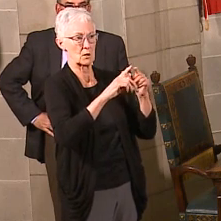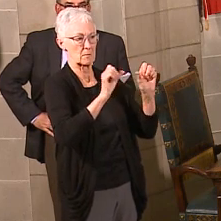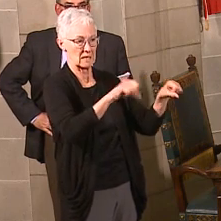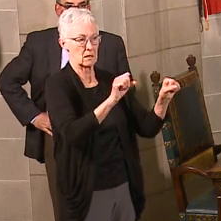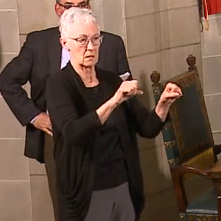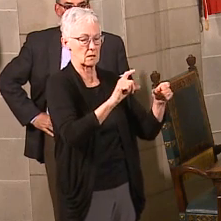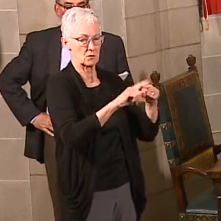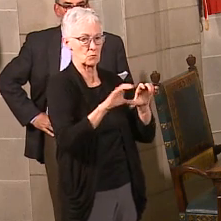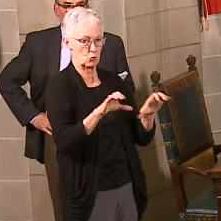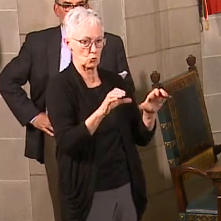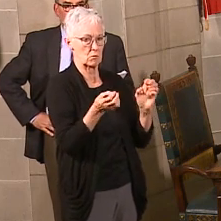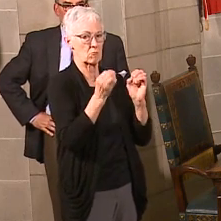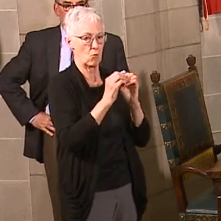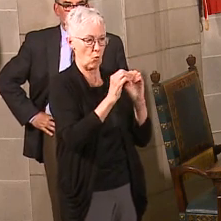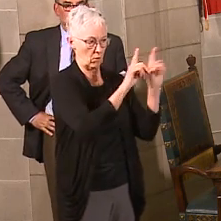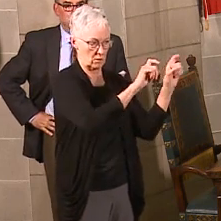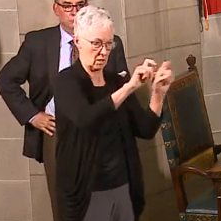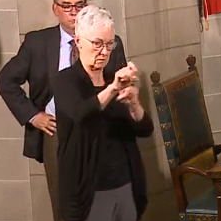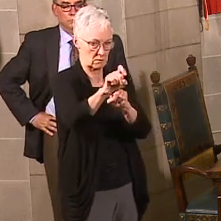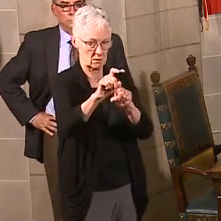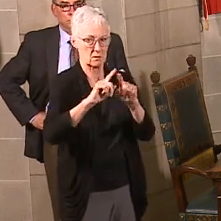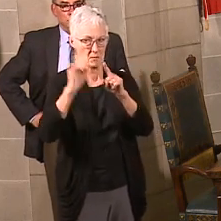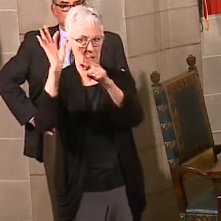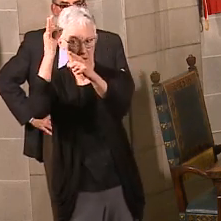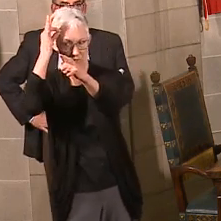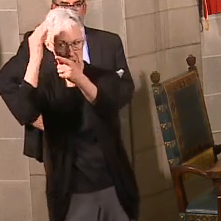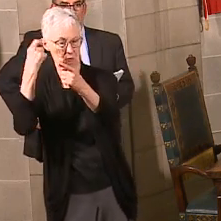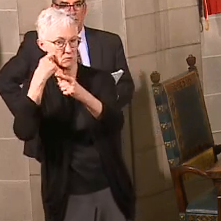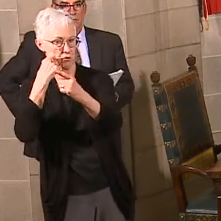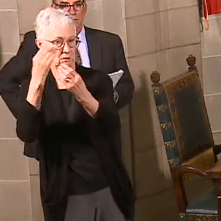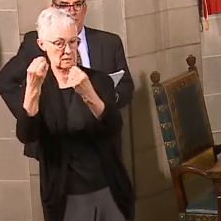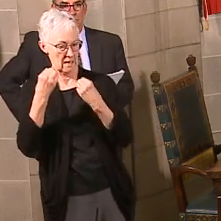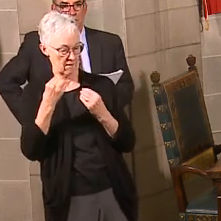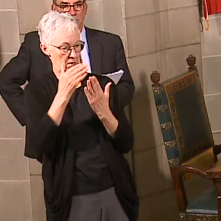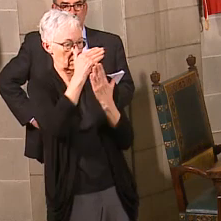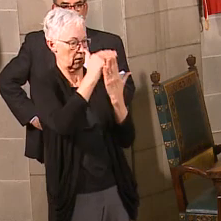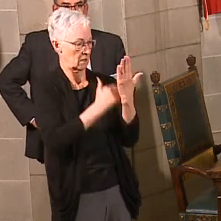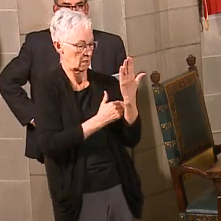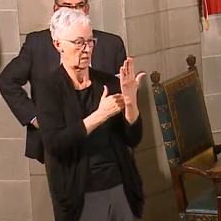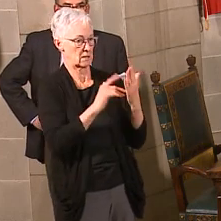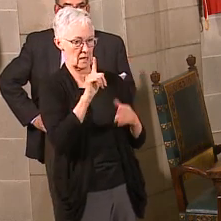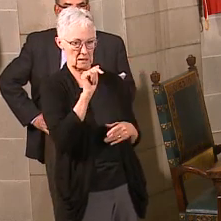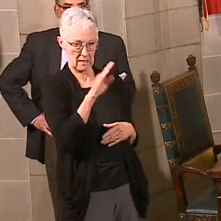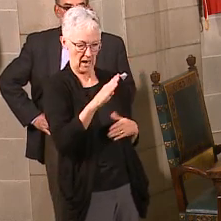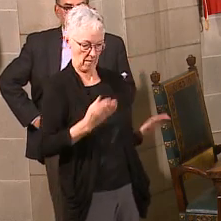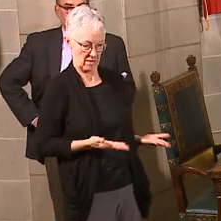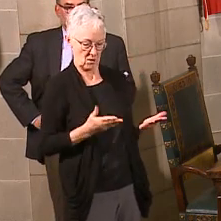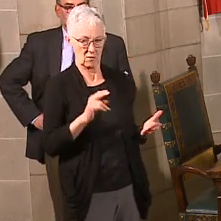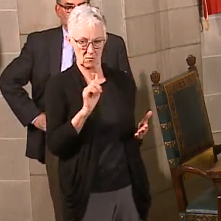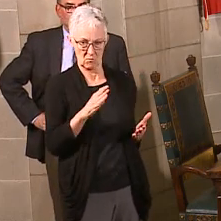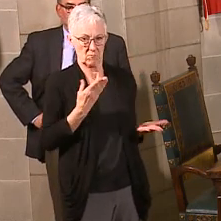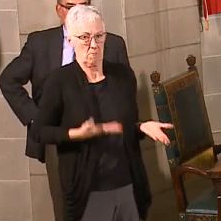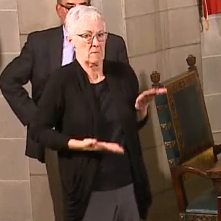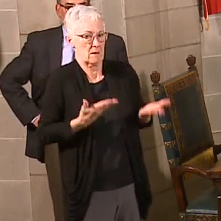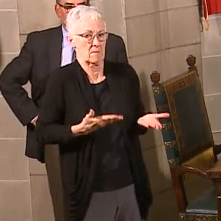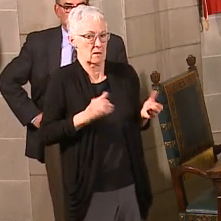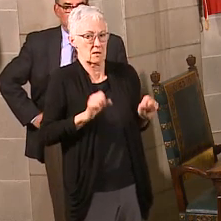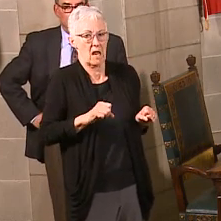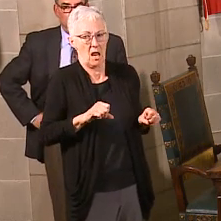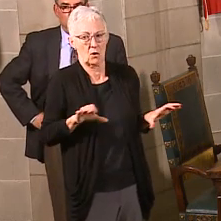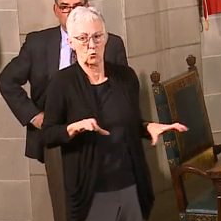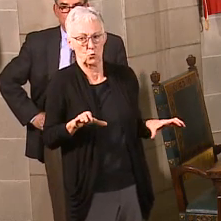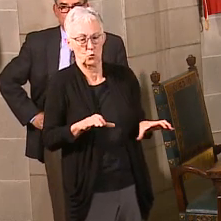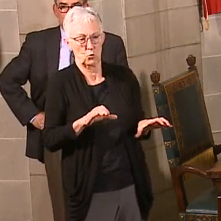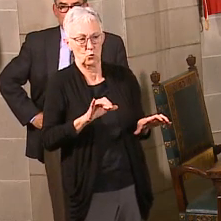to labs and machines that we could go explore. We're looking at other channels as well, so we're going to continue to look for ways to expand that testing.